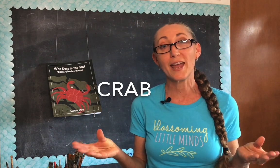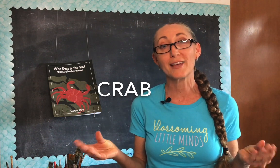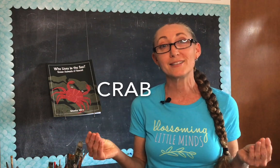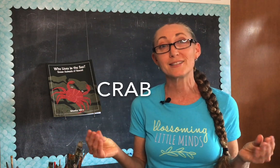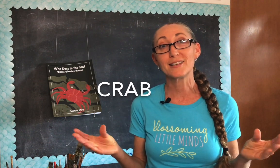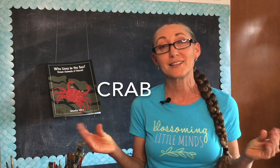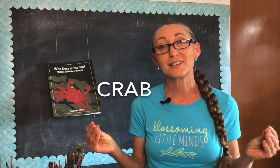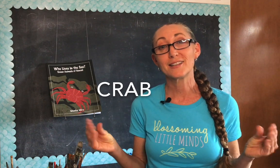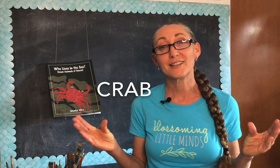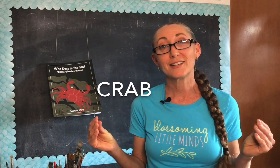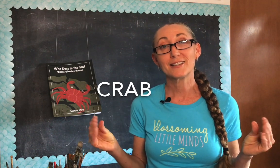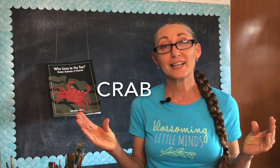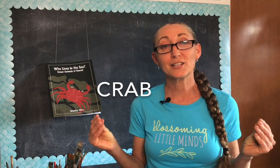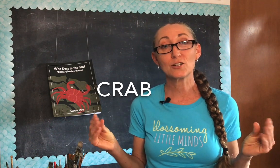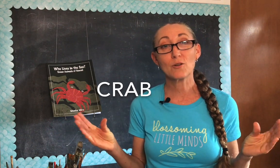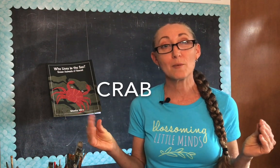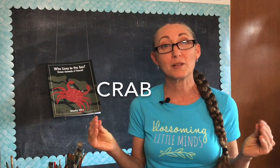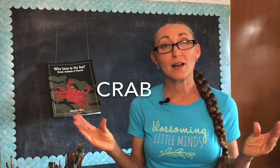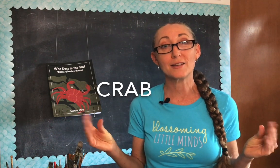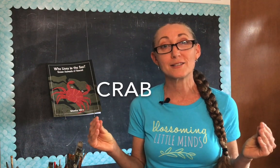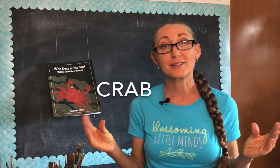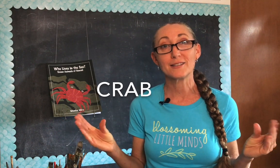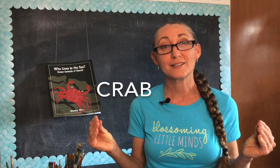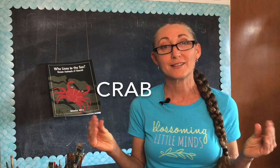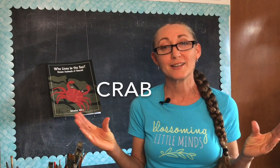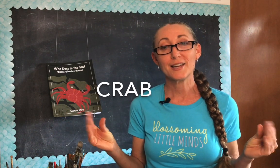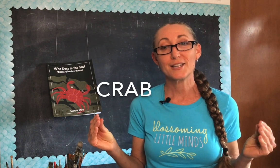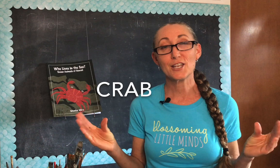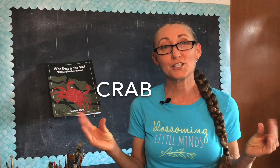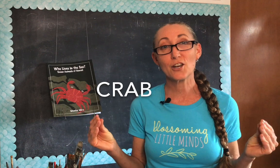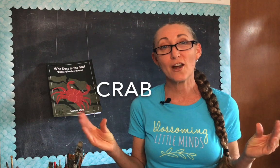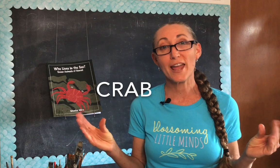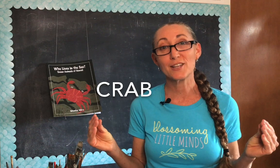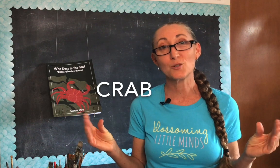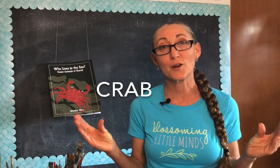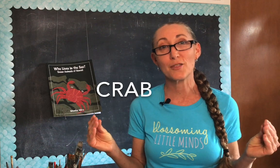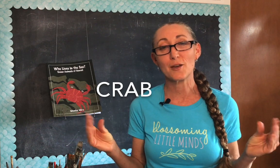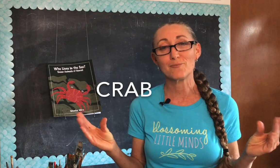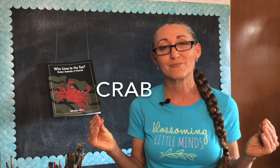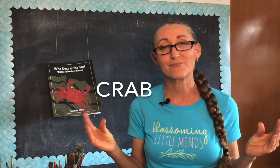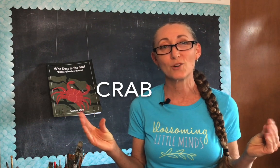hands like little crab claws, touching our hand to our thumb. Crab.